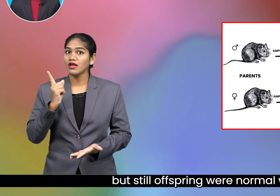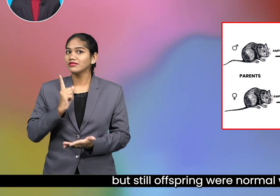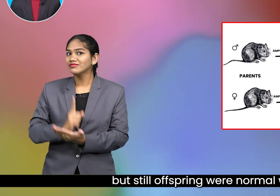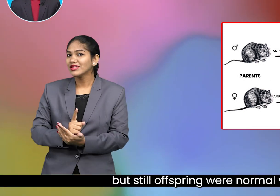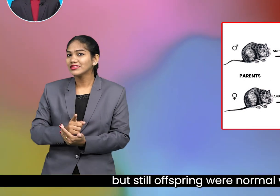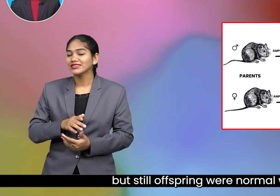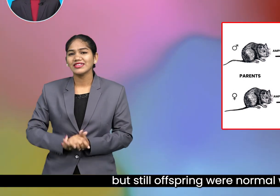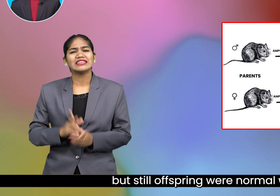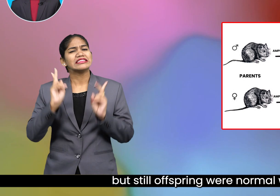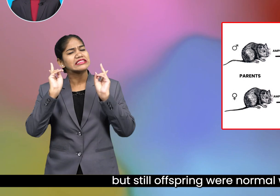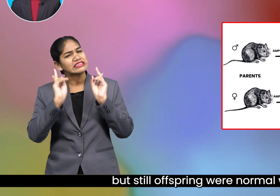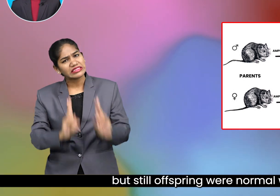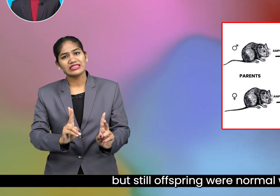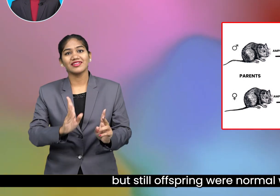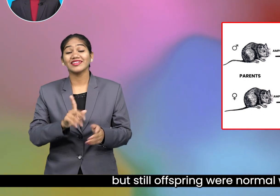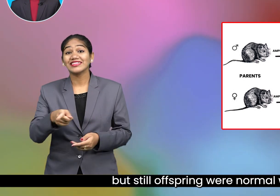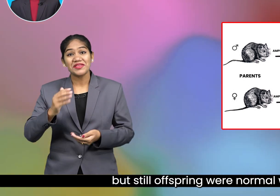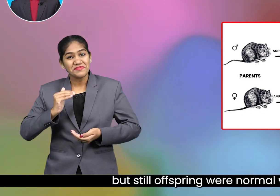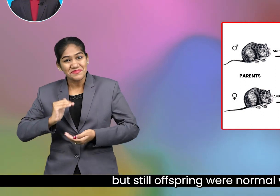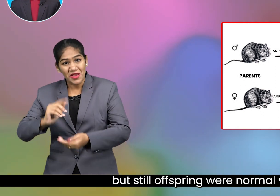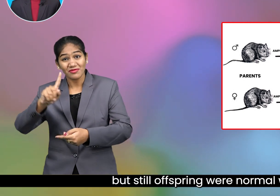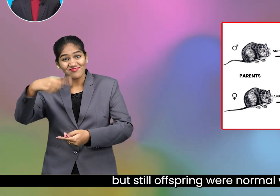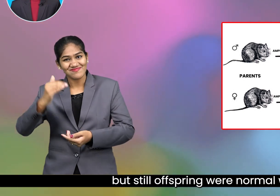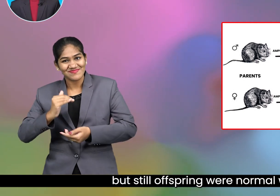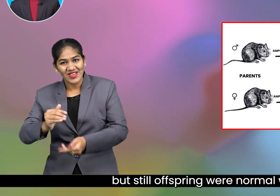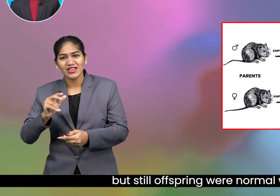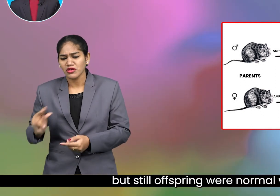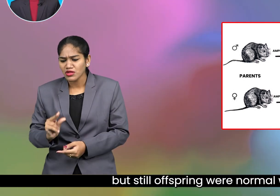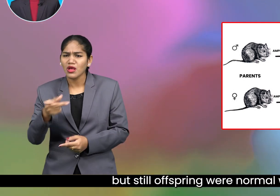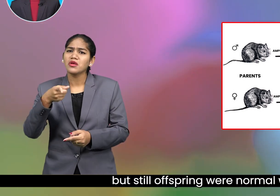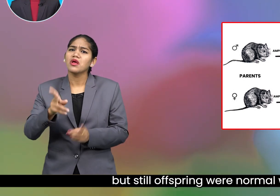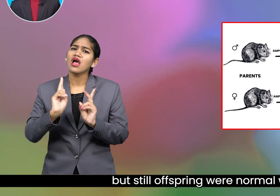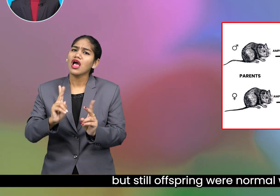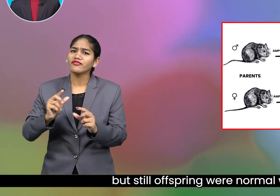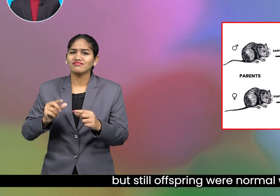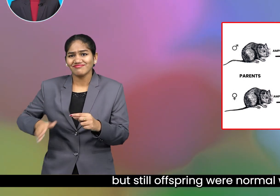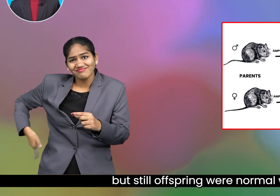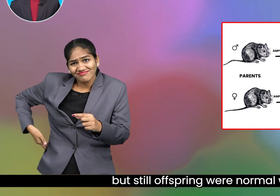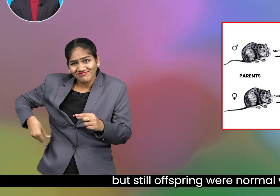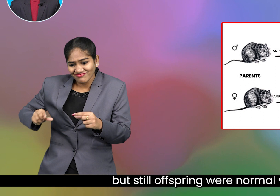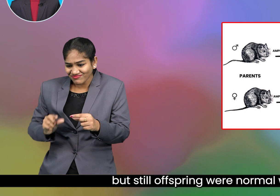But still, offspring were normal with tails.